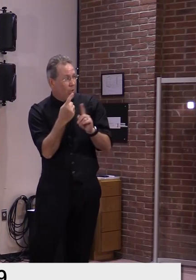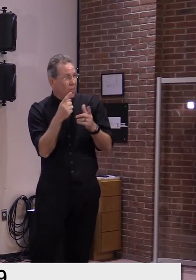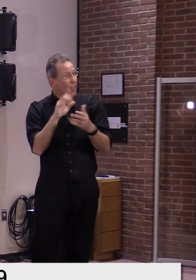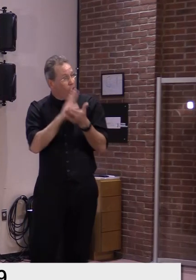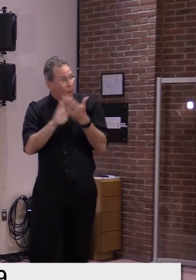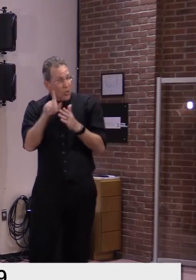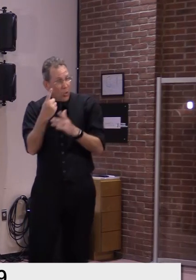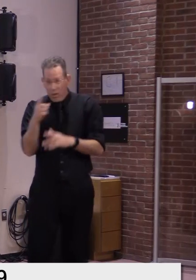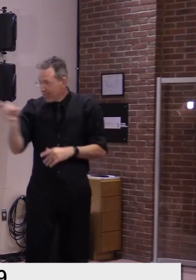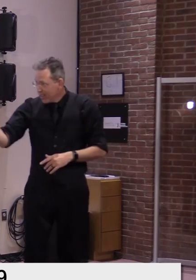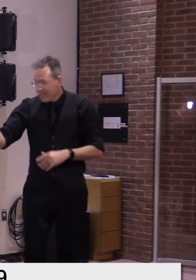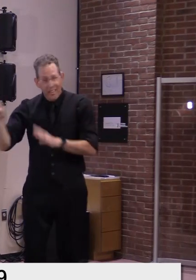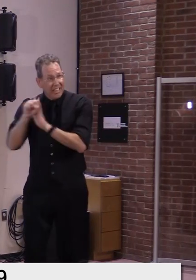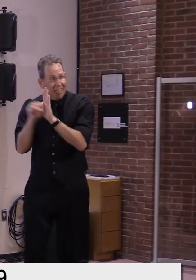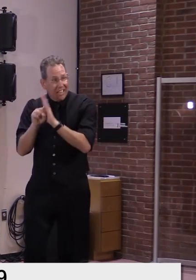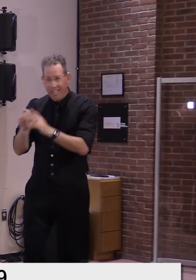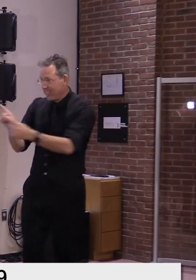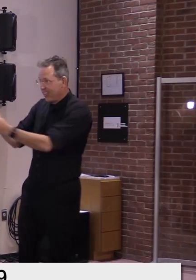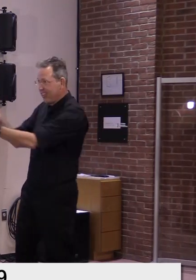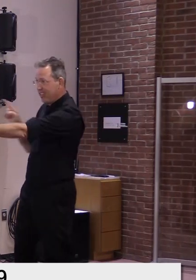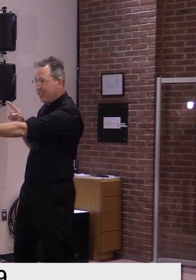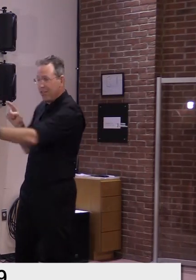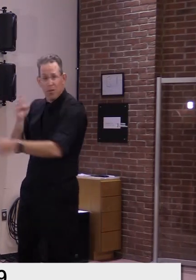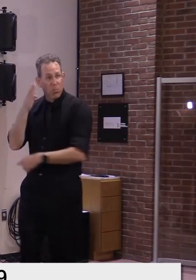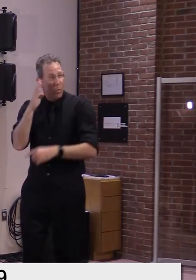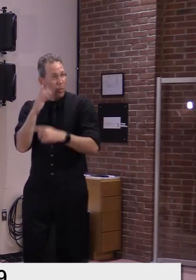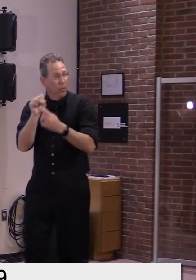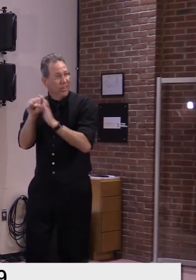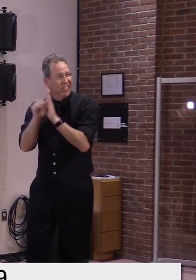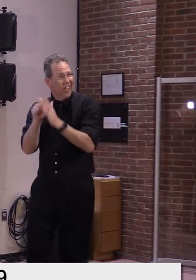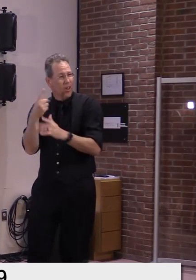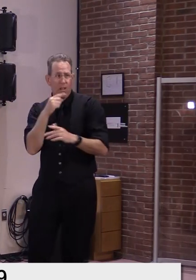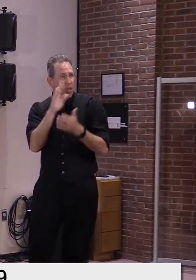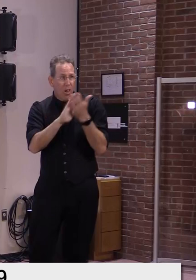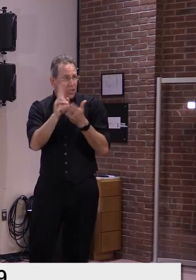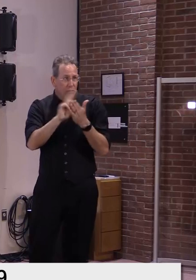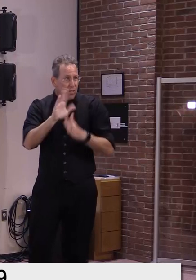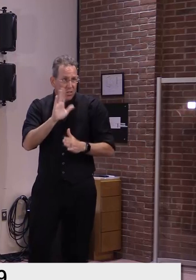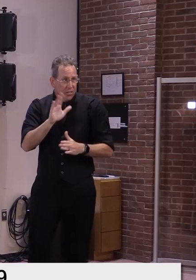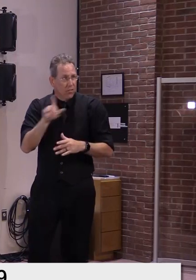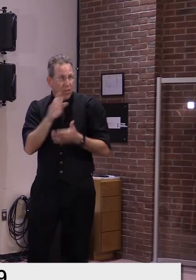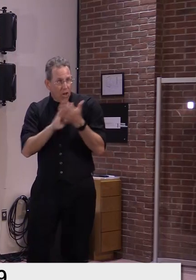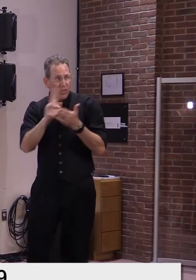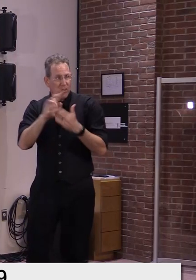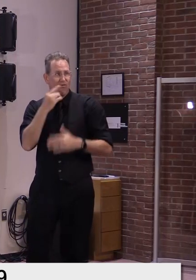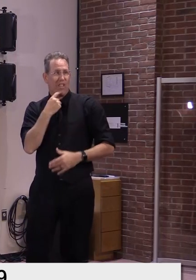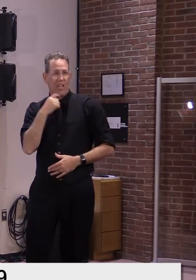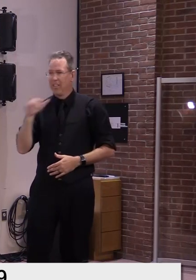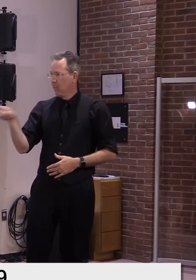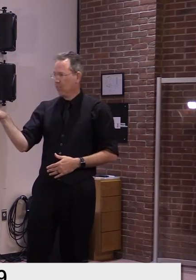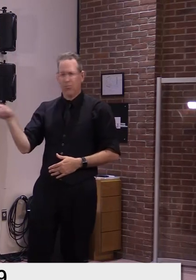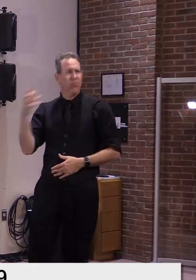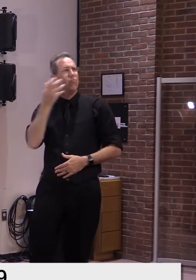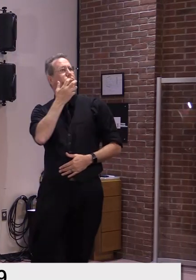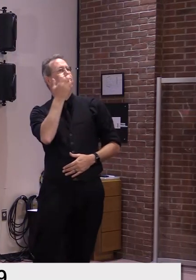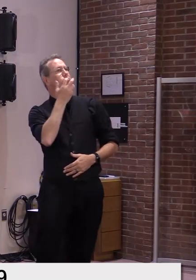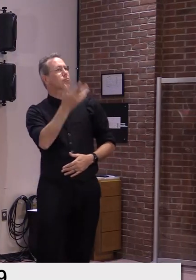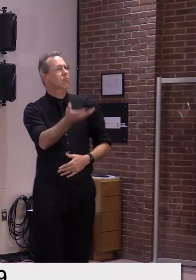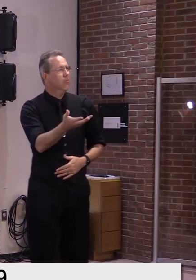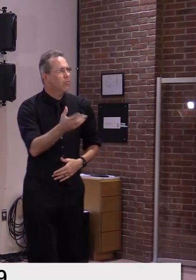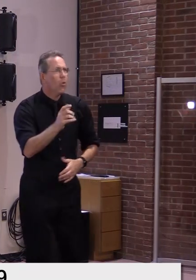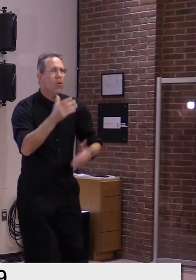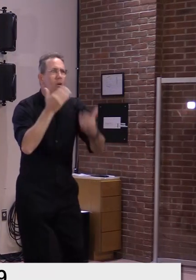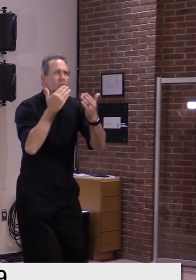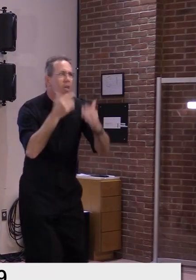on campus and how important that was to keeping our campuses open and safe. So certainly a big thank you to everyone that was involved in the